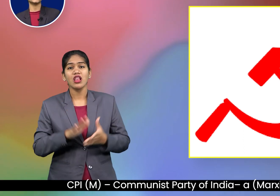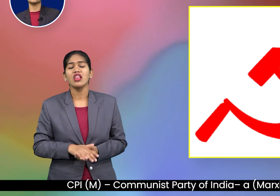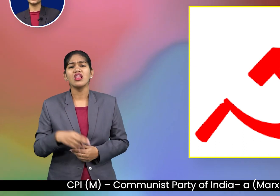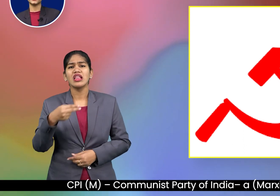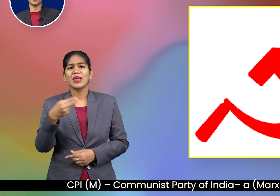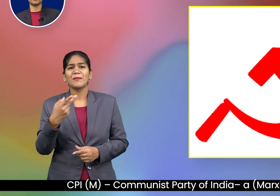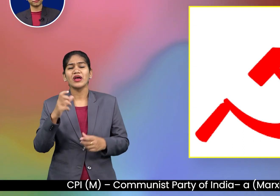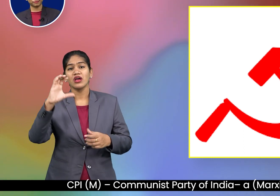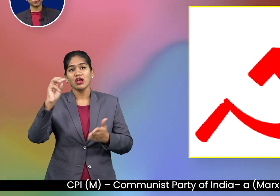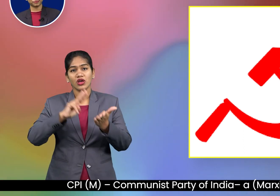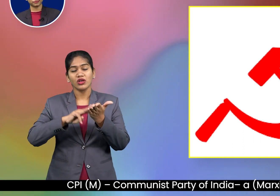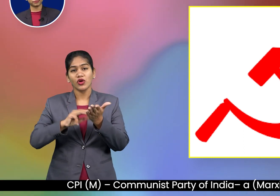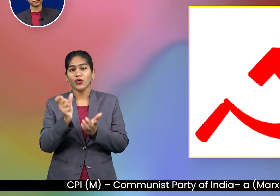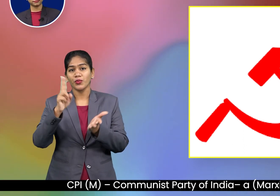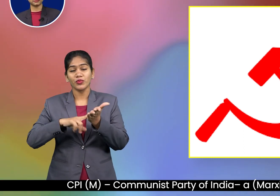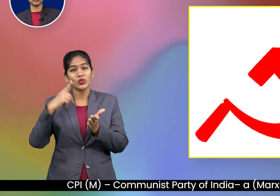Communist Party of India.